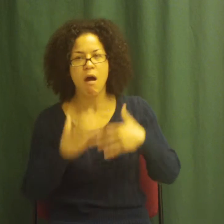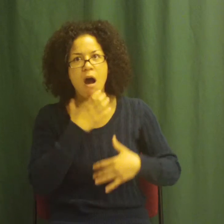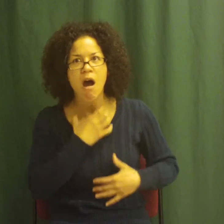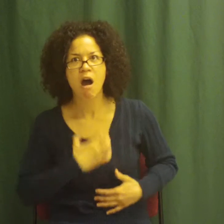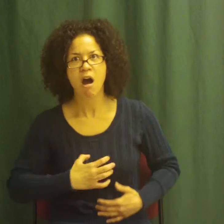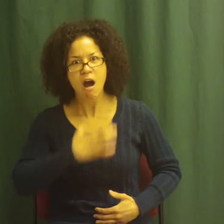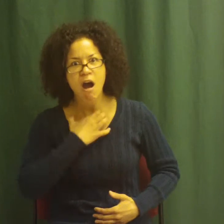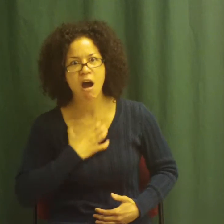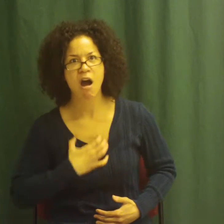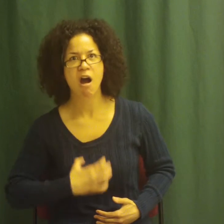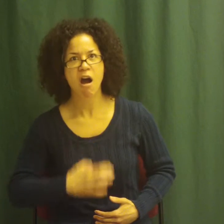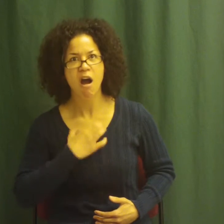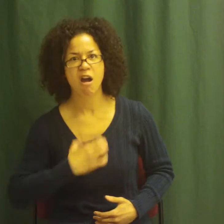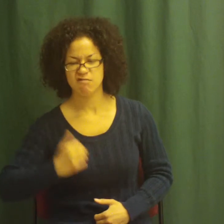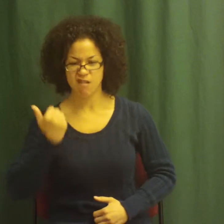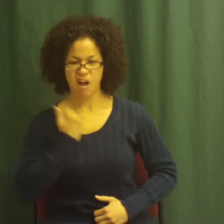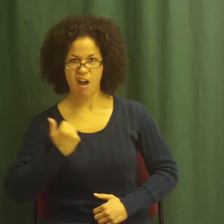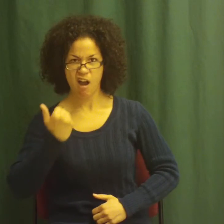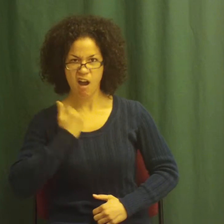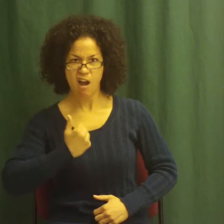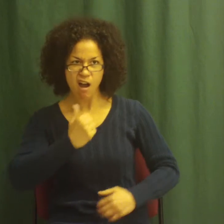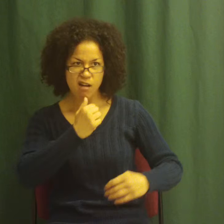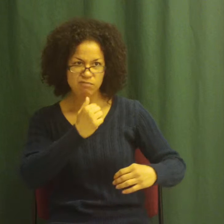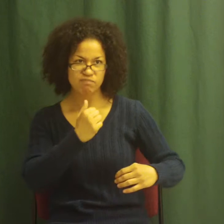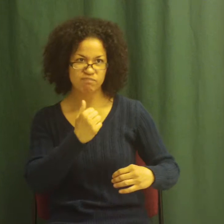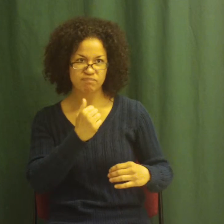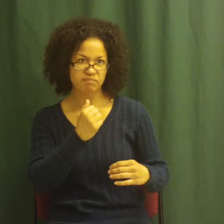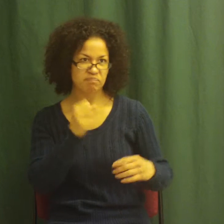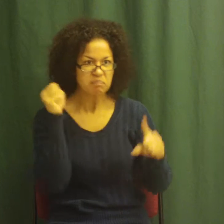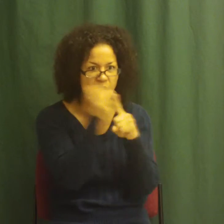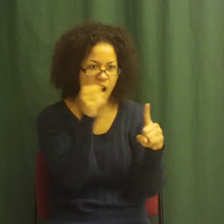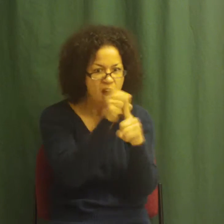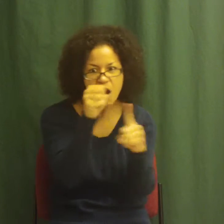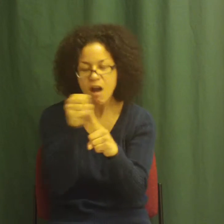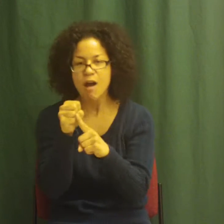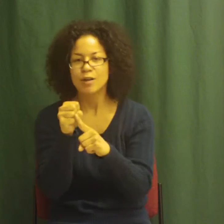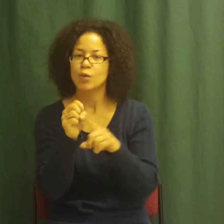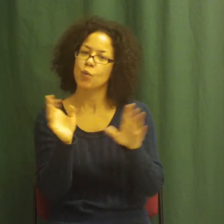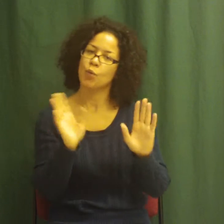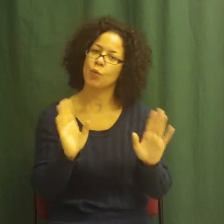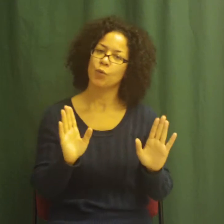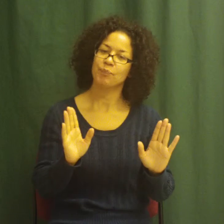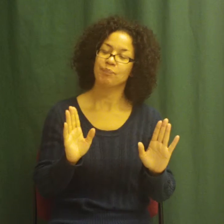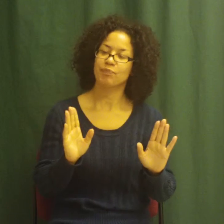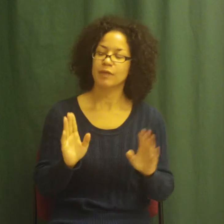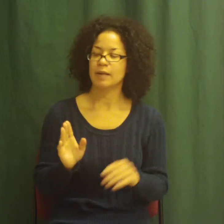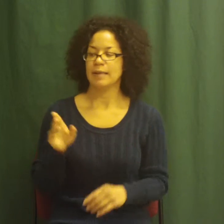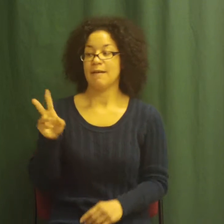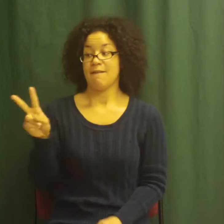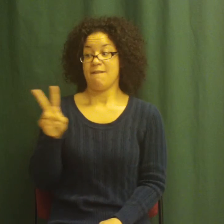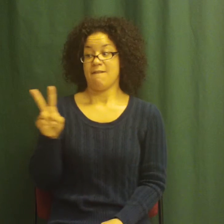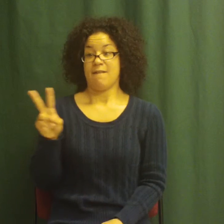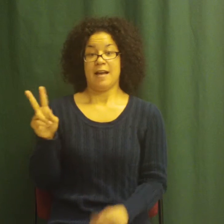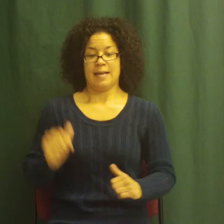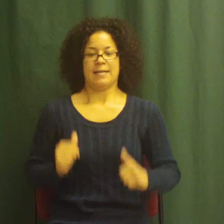The Viking raids were indeed very violent, but it was a violent age. And the question is